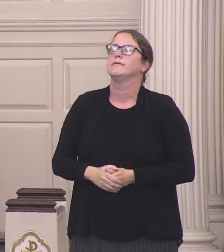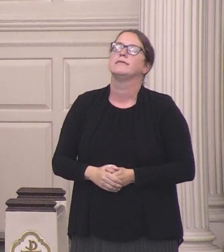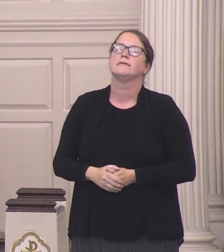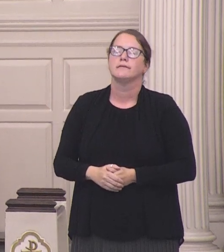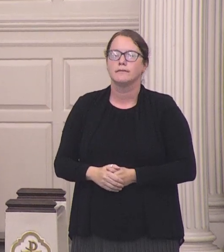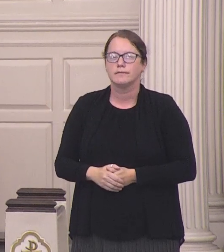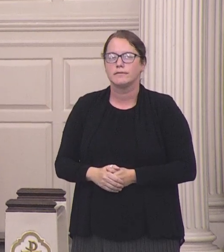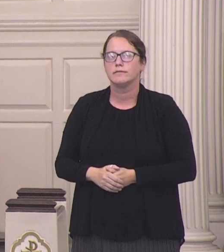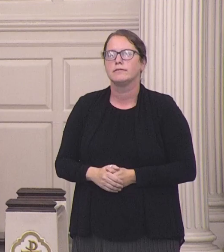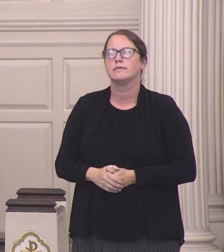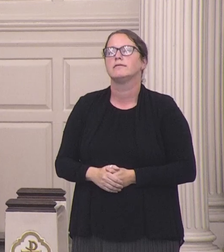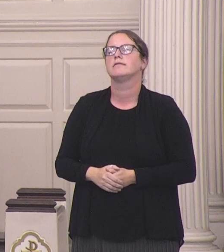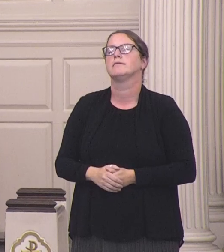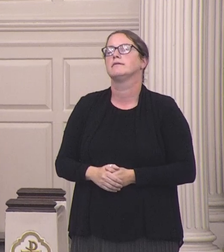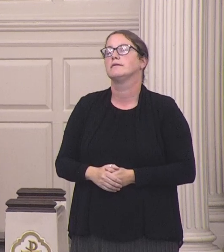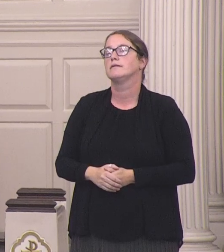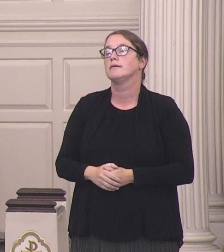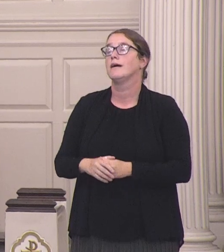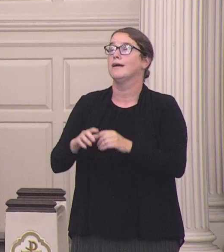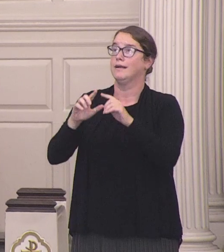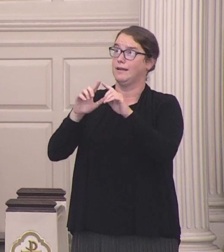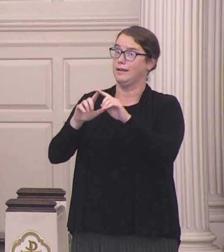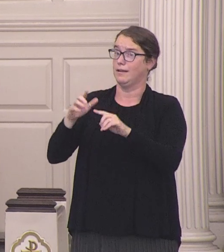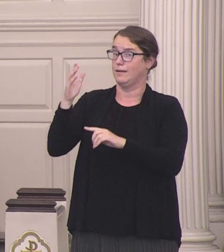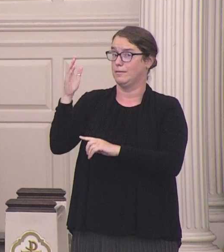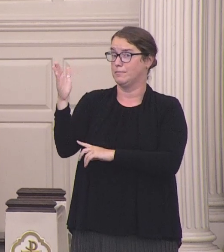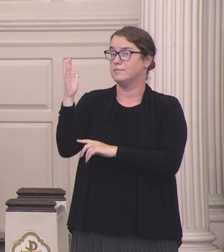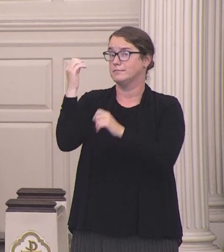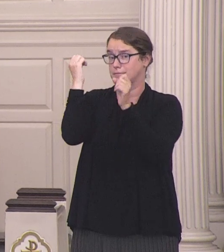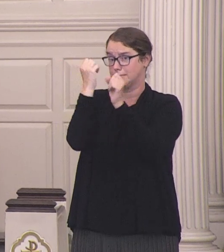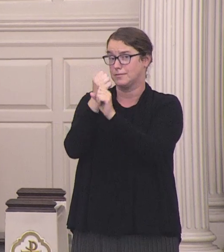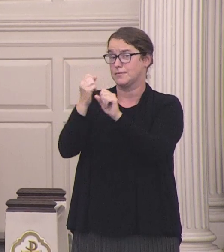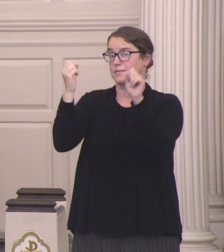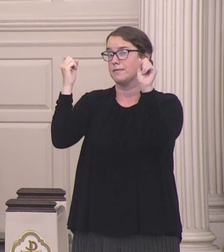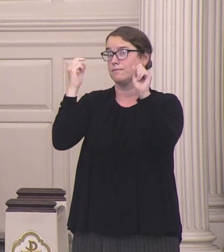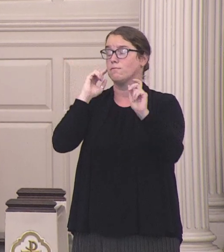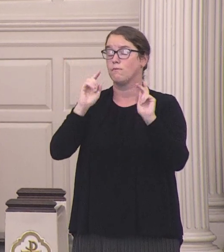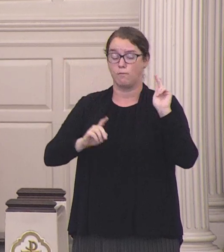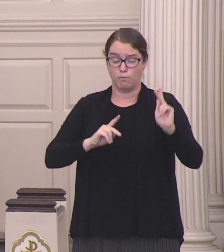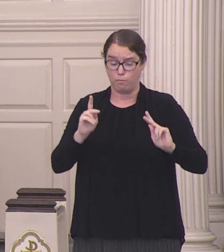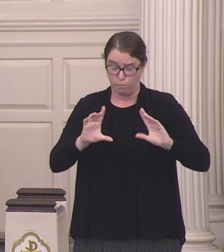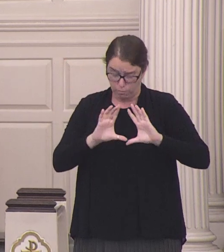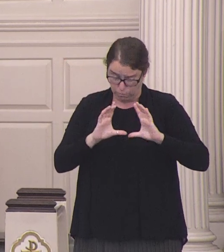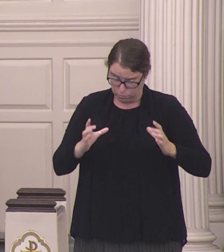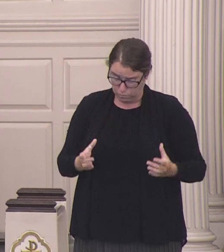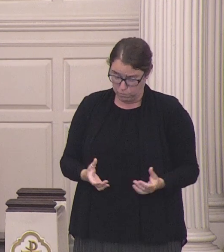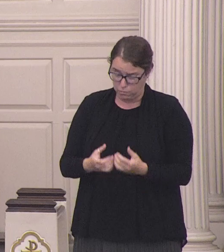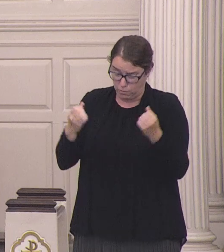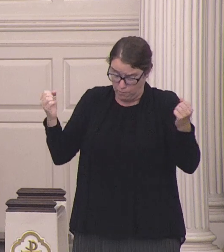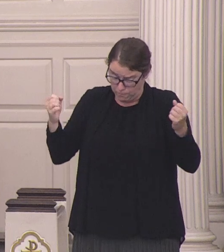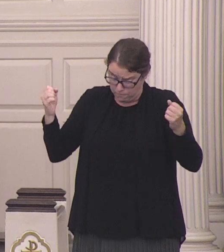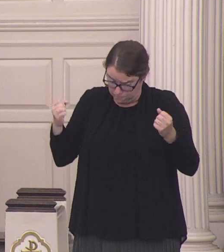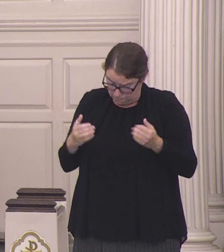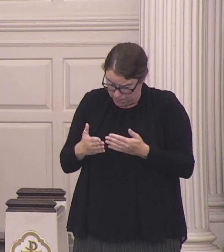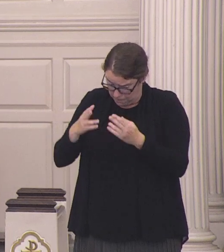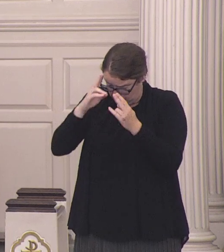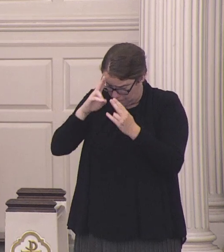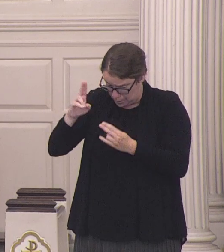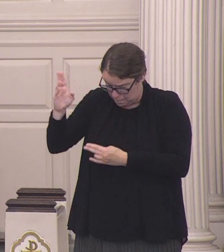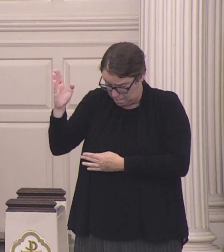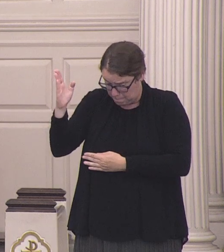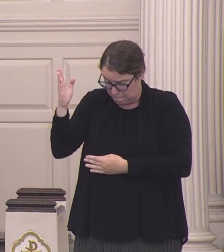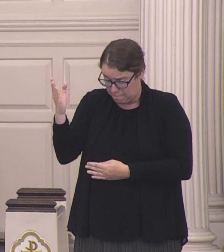Near indeed is his salvation to those who fear him.